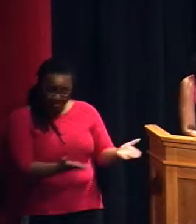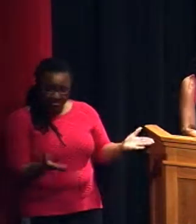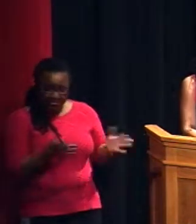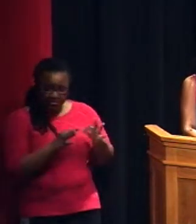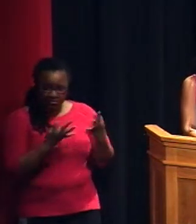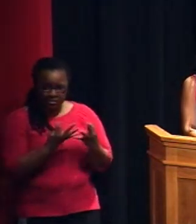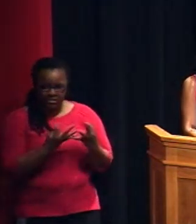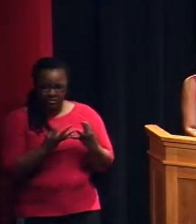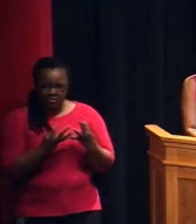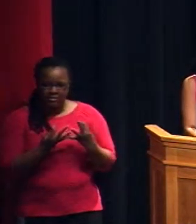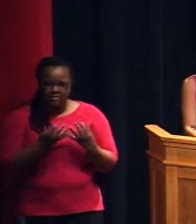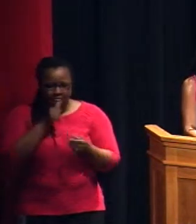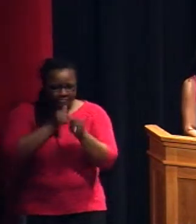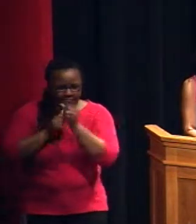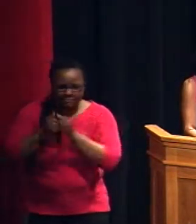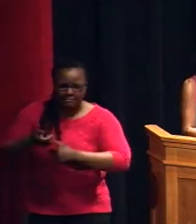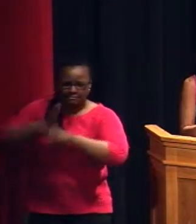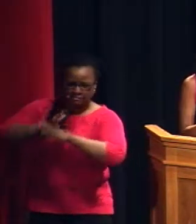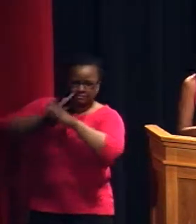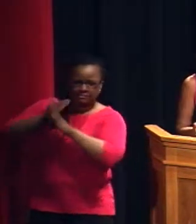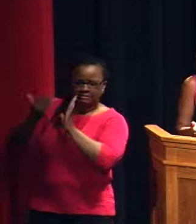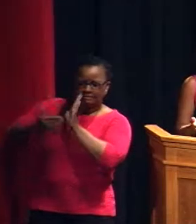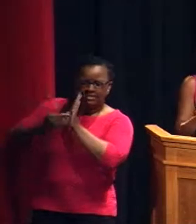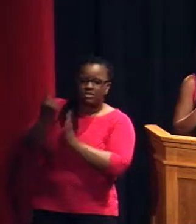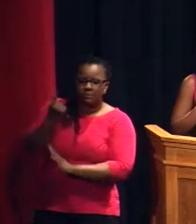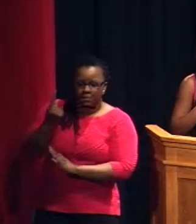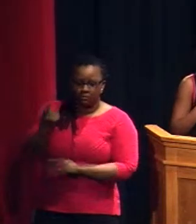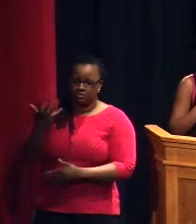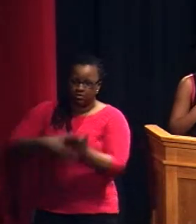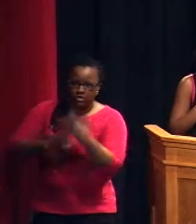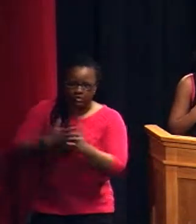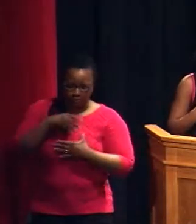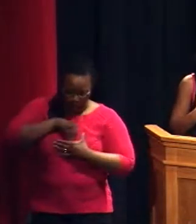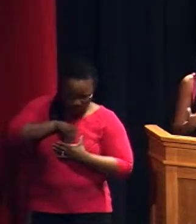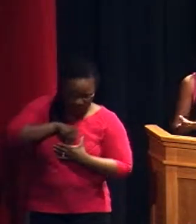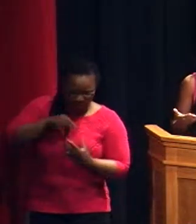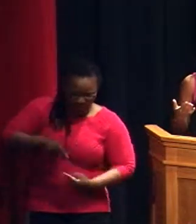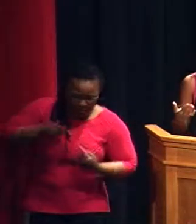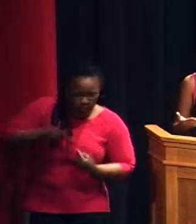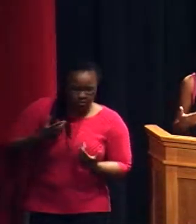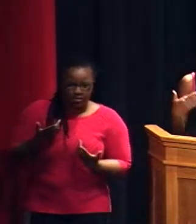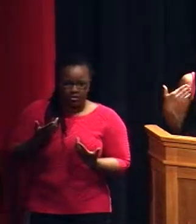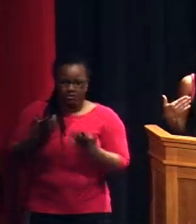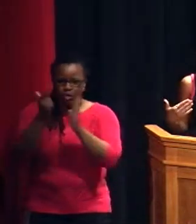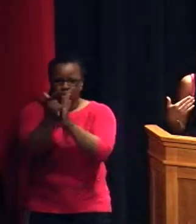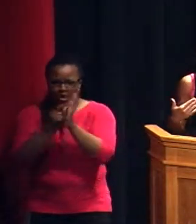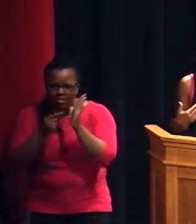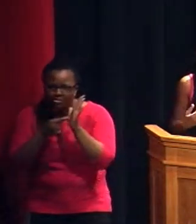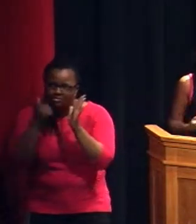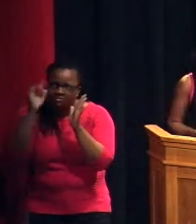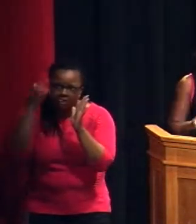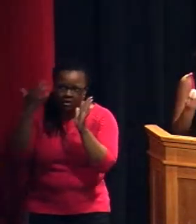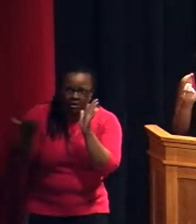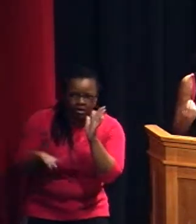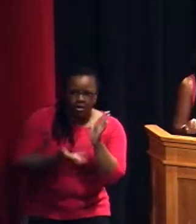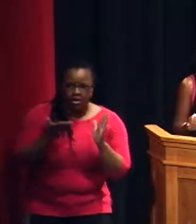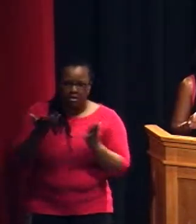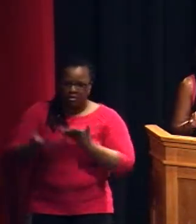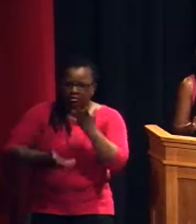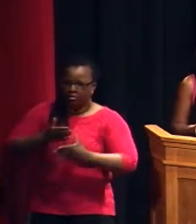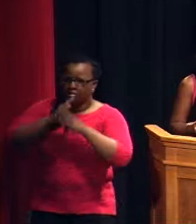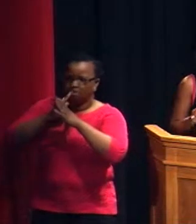had to fight against some type of adversity, be it societal or internal or laws themselves holding them back. But